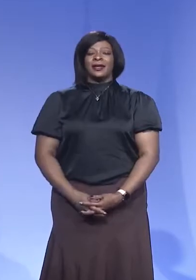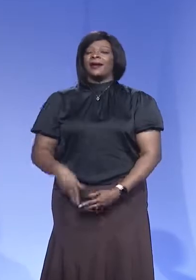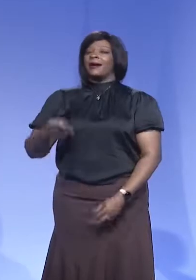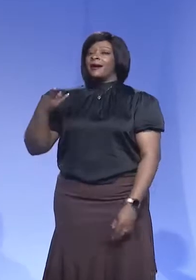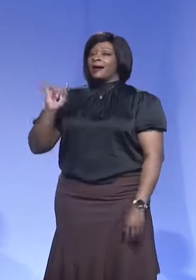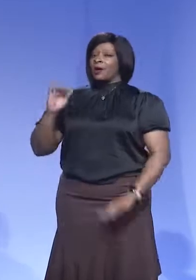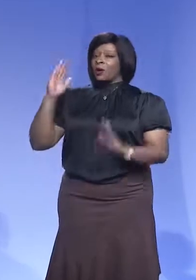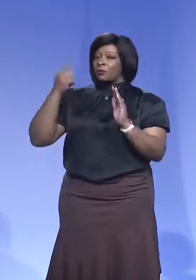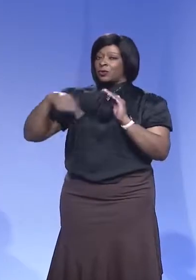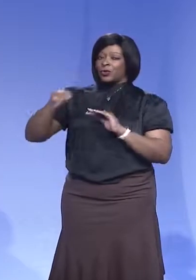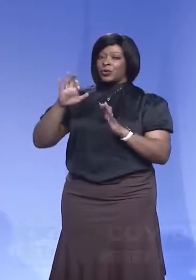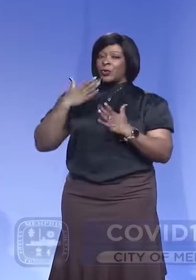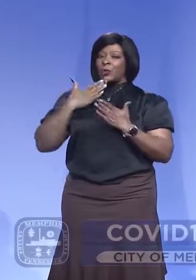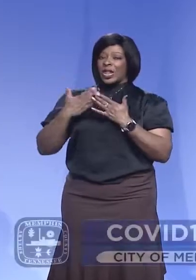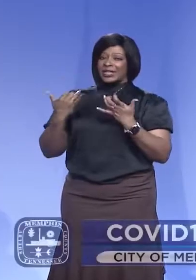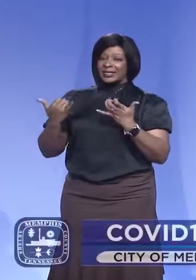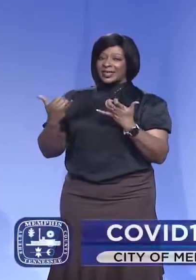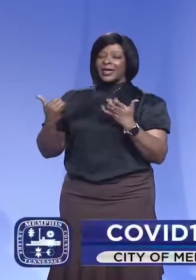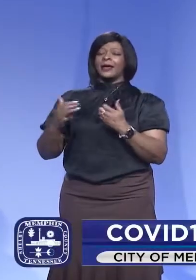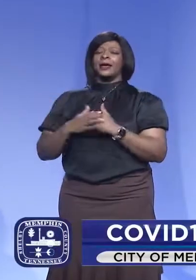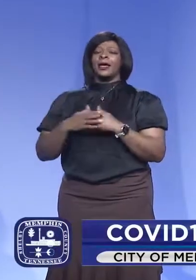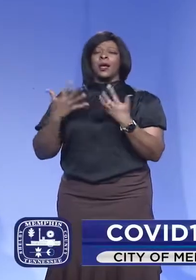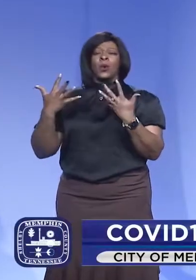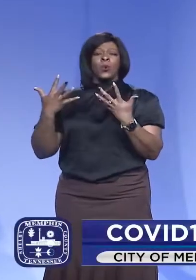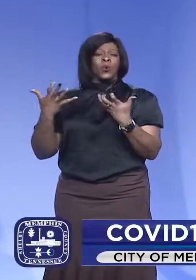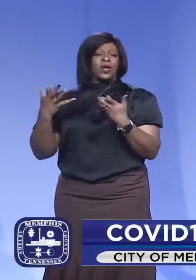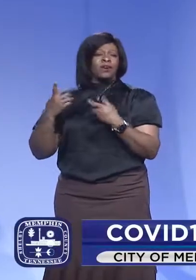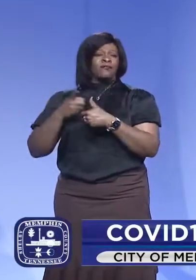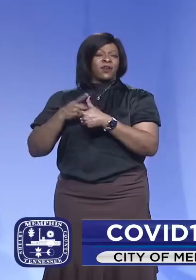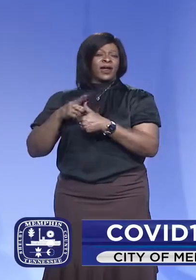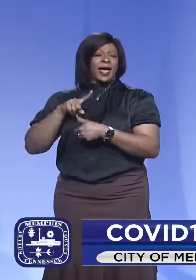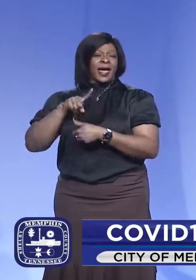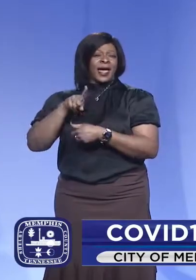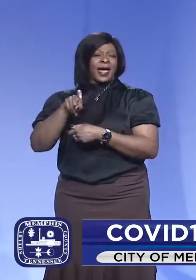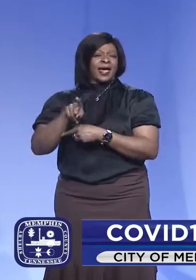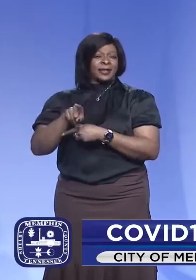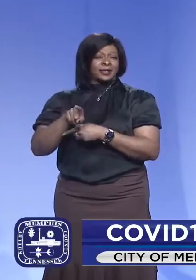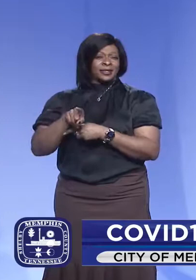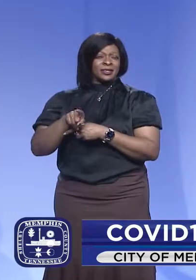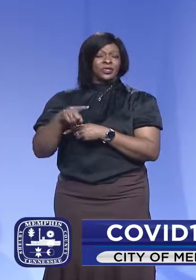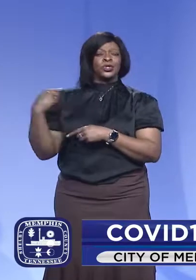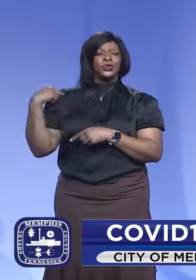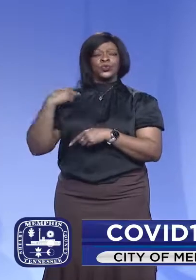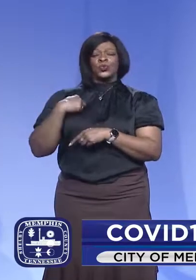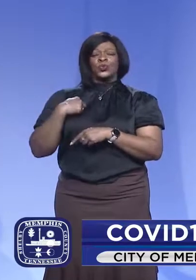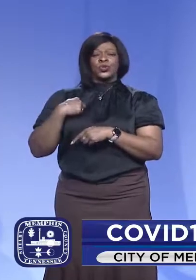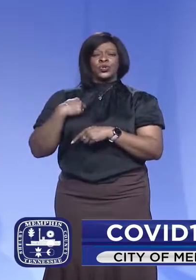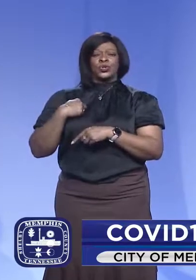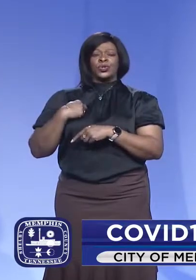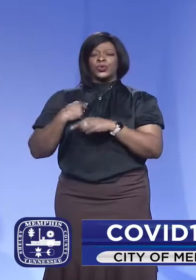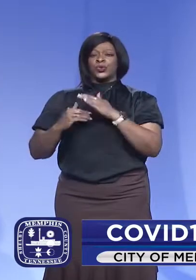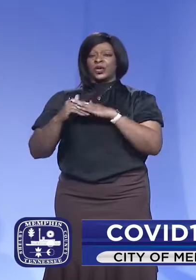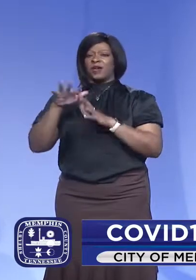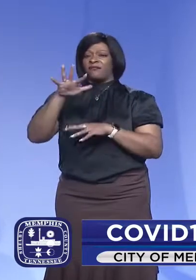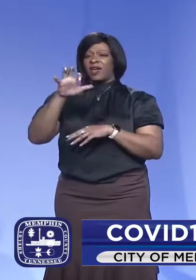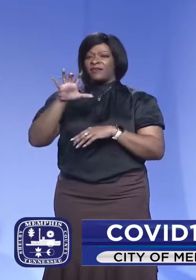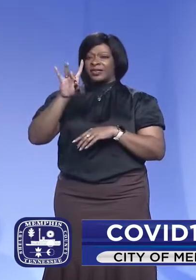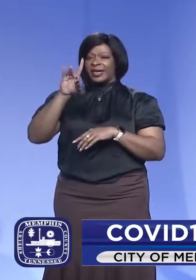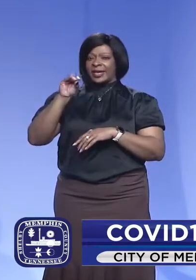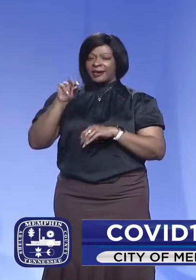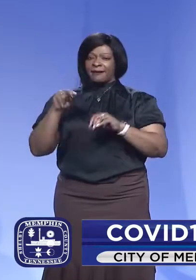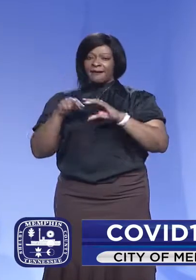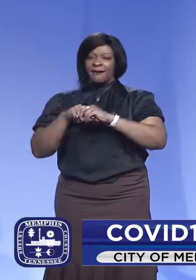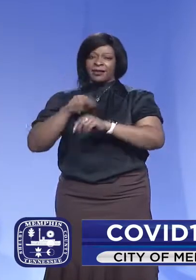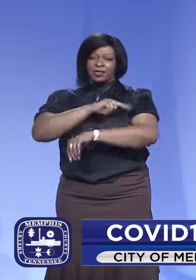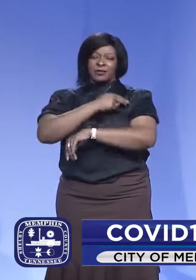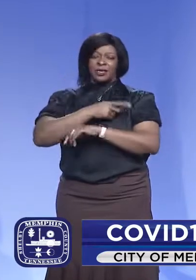Hi, hope you guys are all doing well today. I wanted to first of all ask, we reached 580 hospitalizations